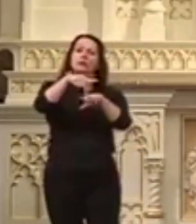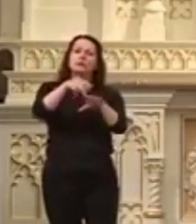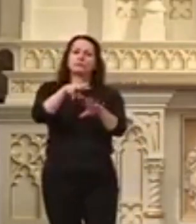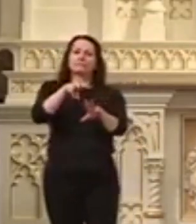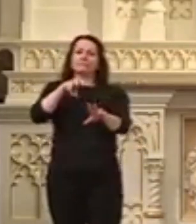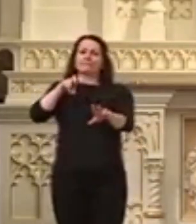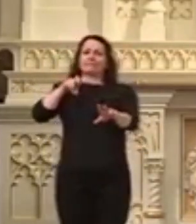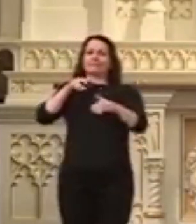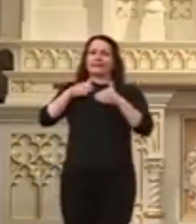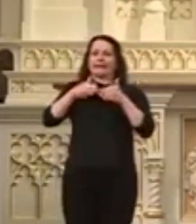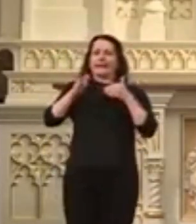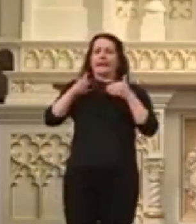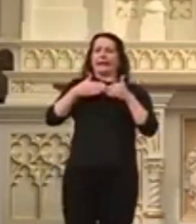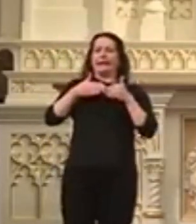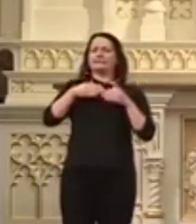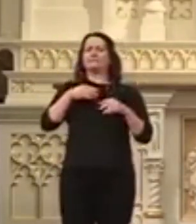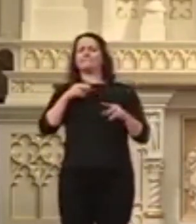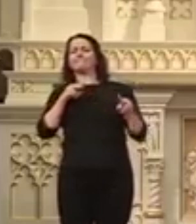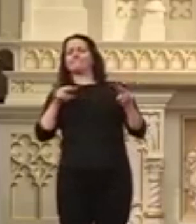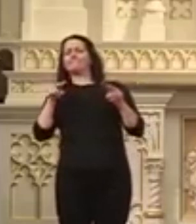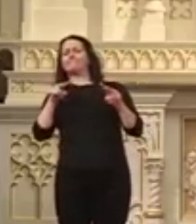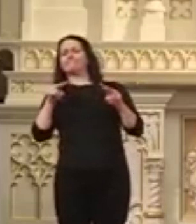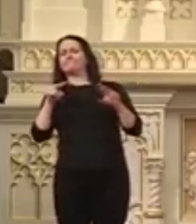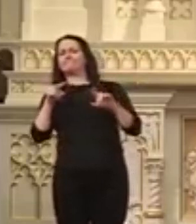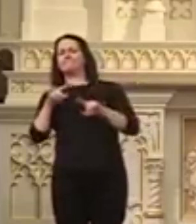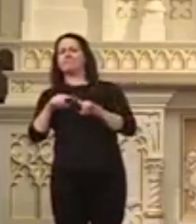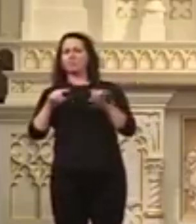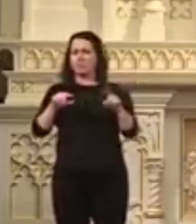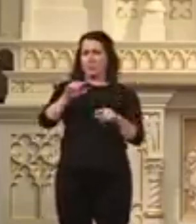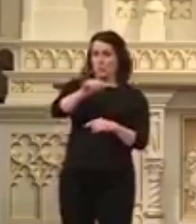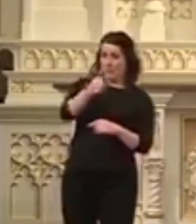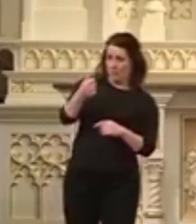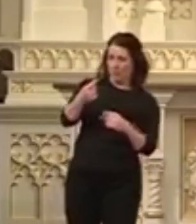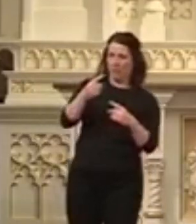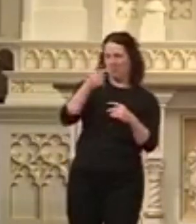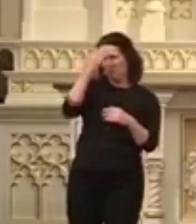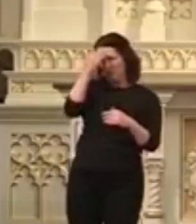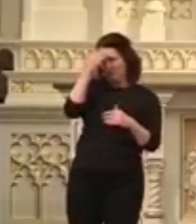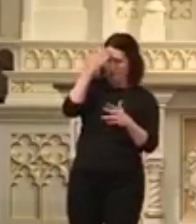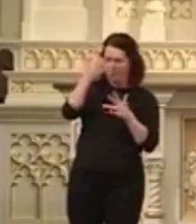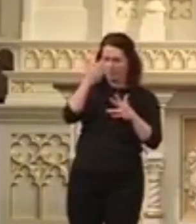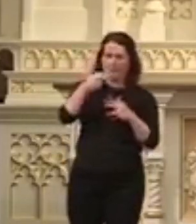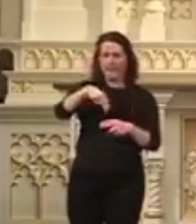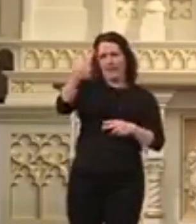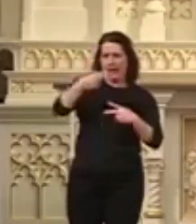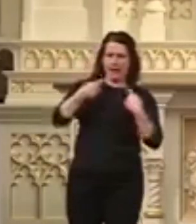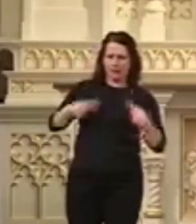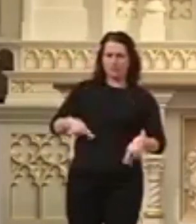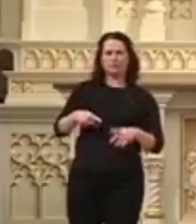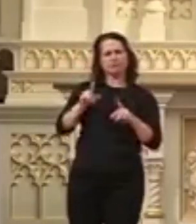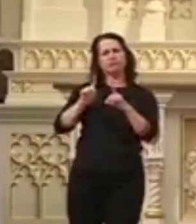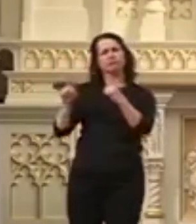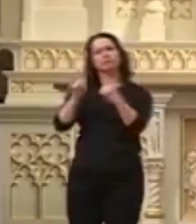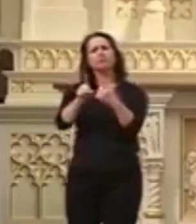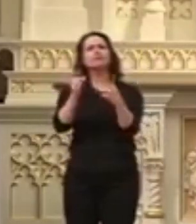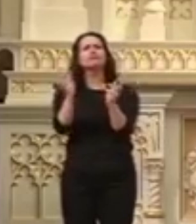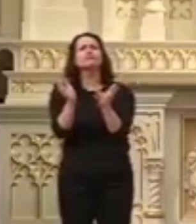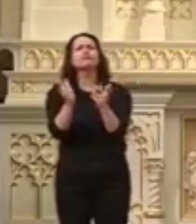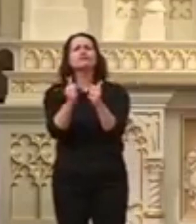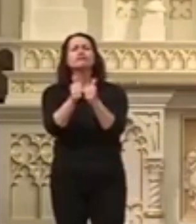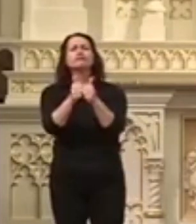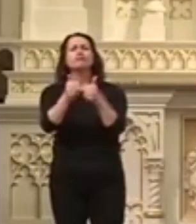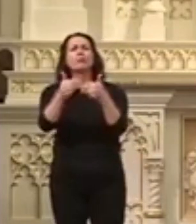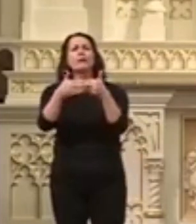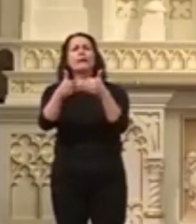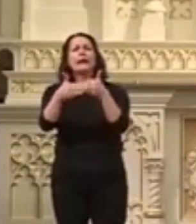outside. So the other disciple, the acquaintance of the high priest, went out and spoke to the gatekeeper and